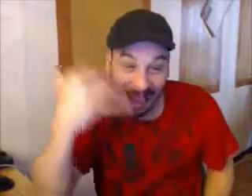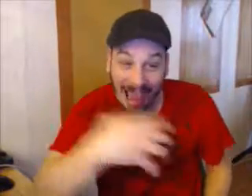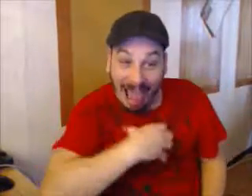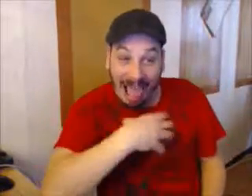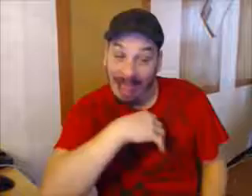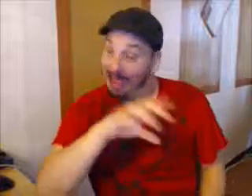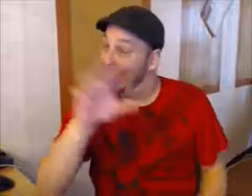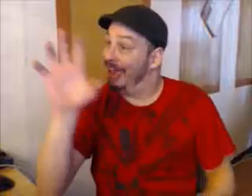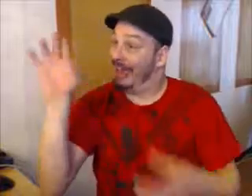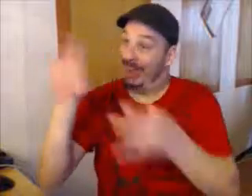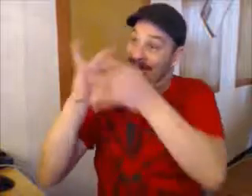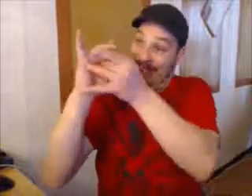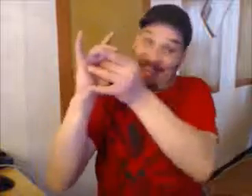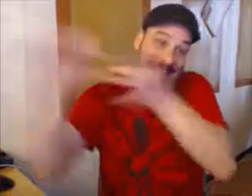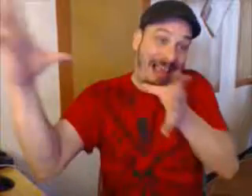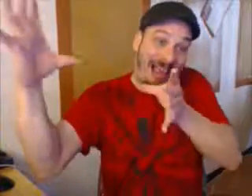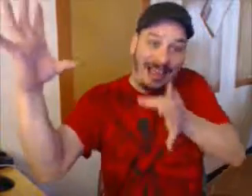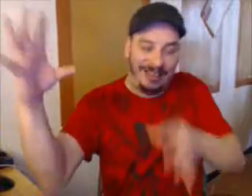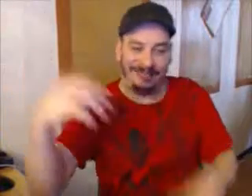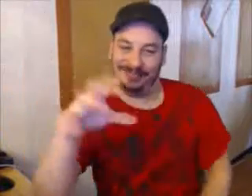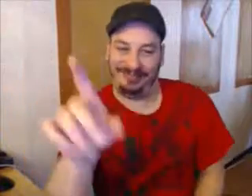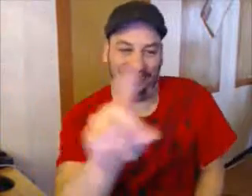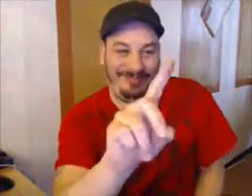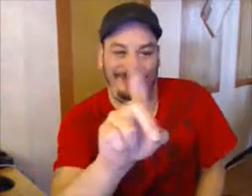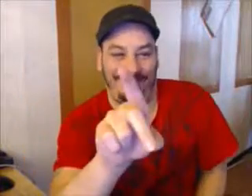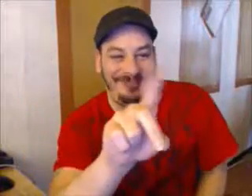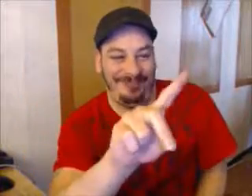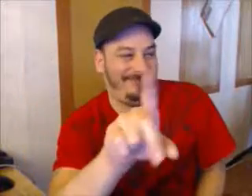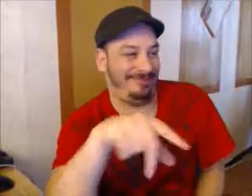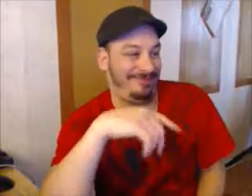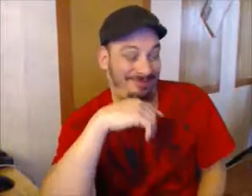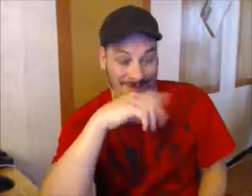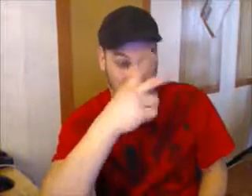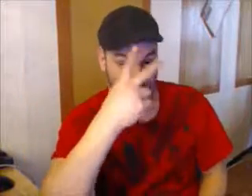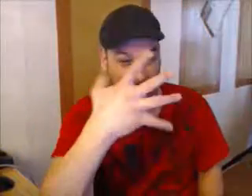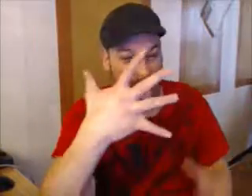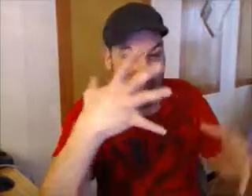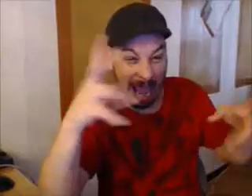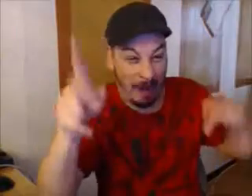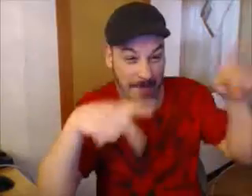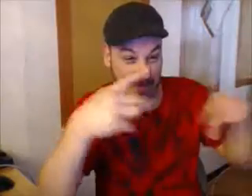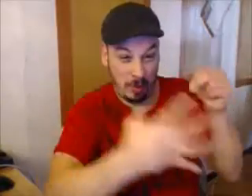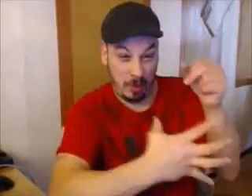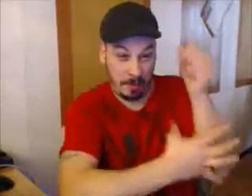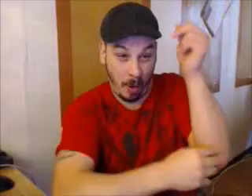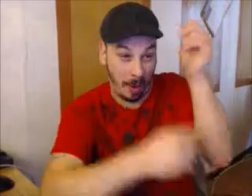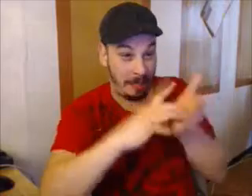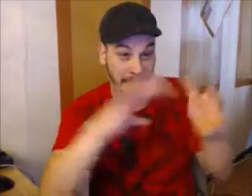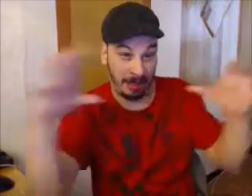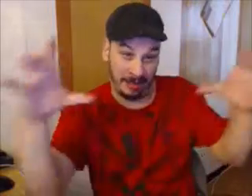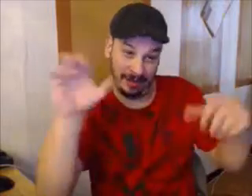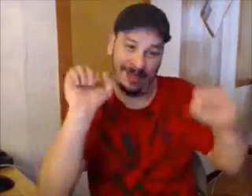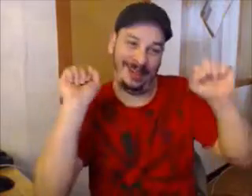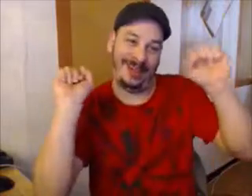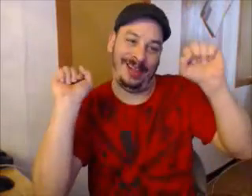Andy, you have to be careful. If you talk about taxes, they run for the hills. If you talk about revenue and tax reform, let's still